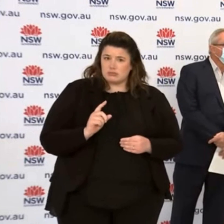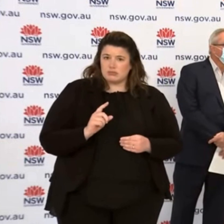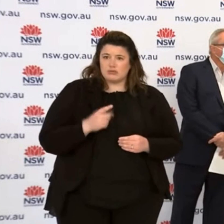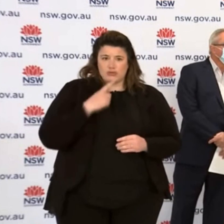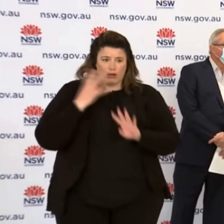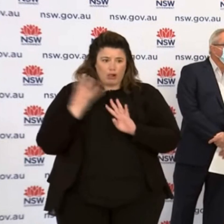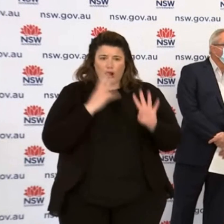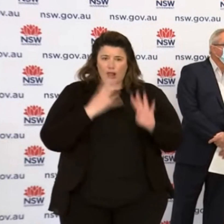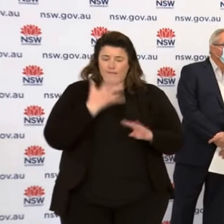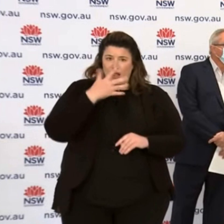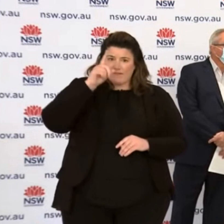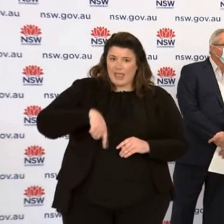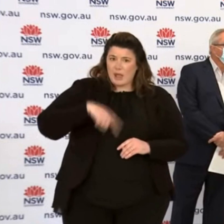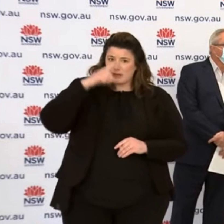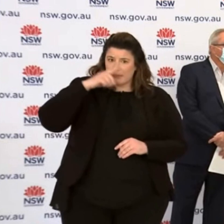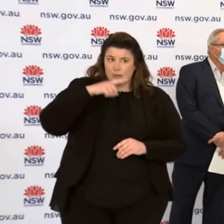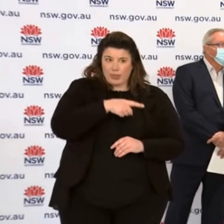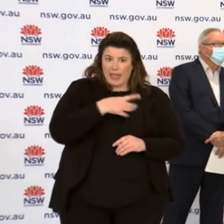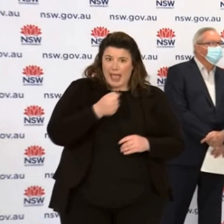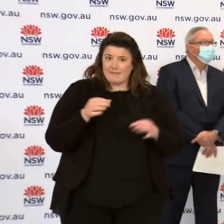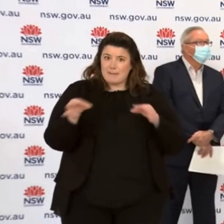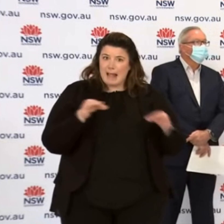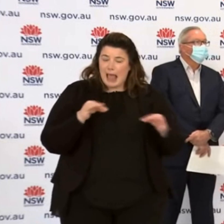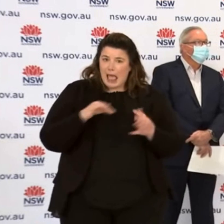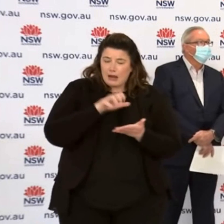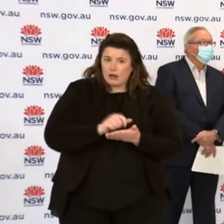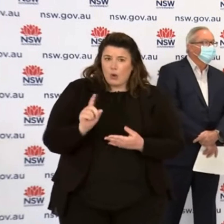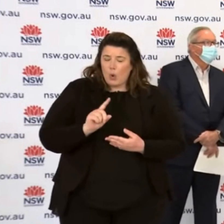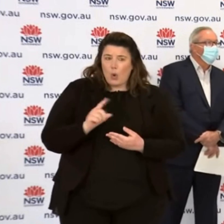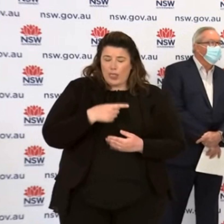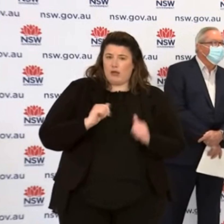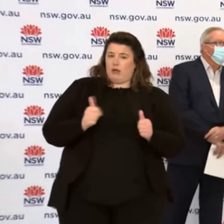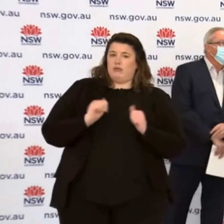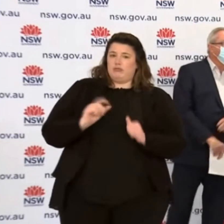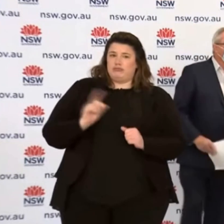Olympic Park Hub tomorrow? I'm just not across that issue, I'm sorry. That's okay.